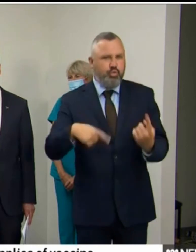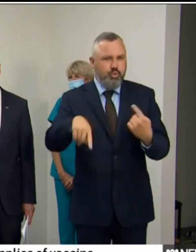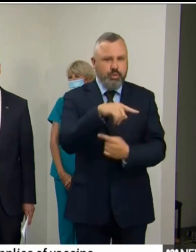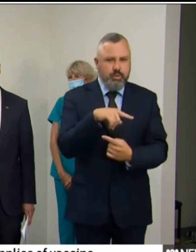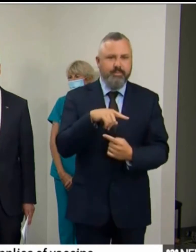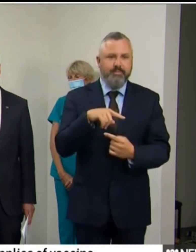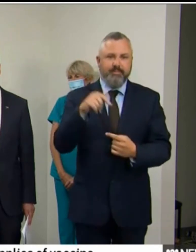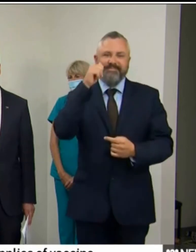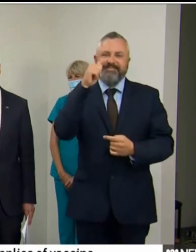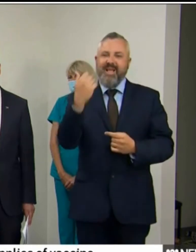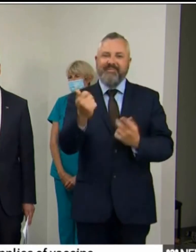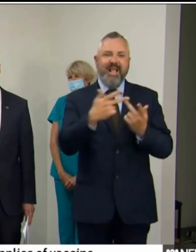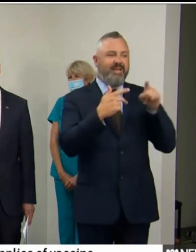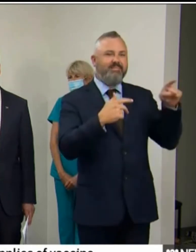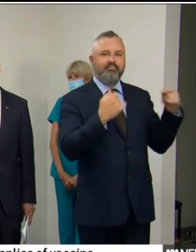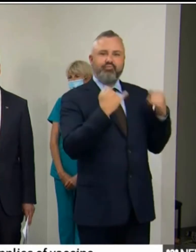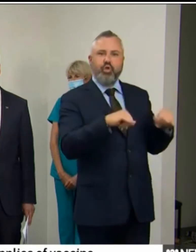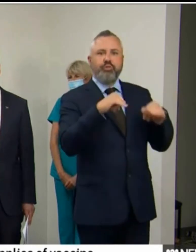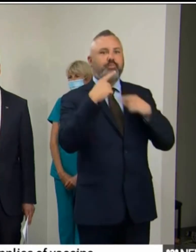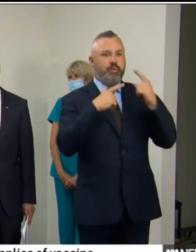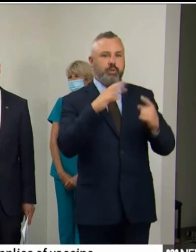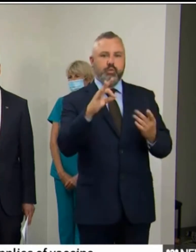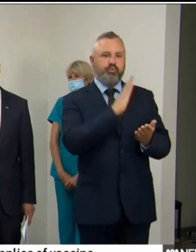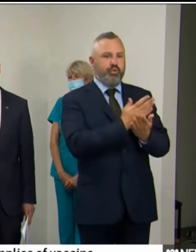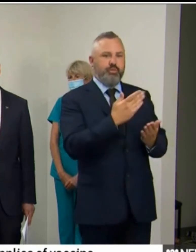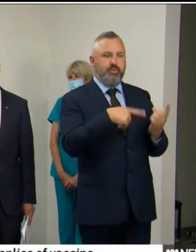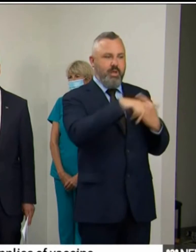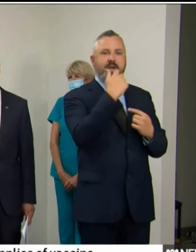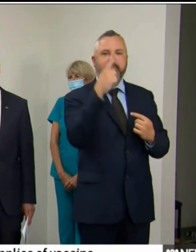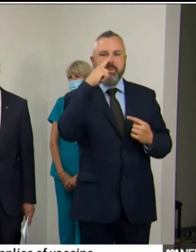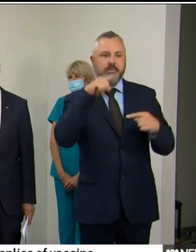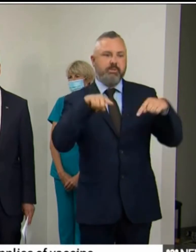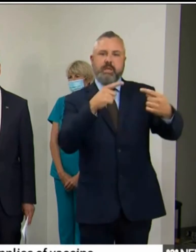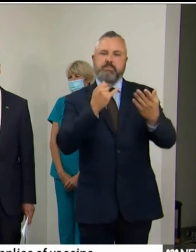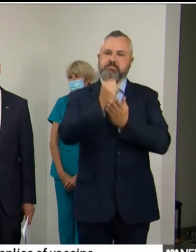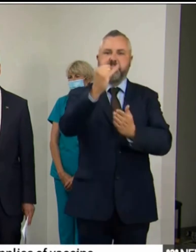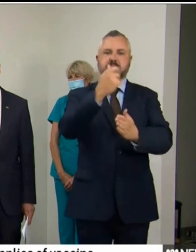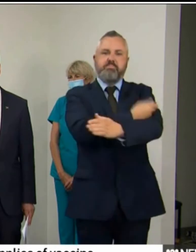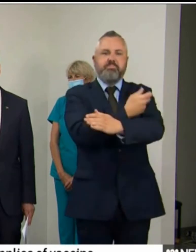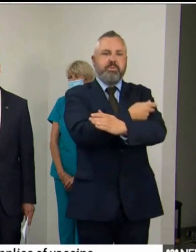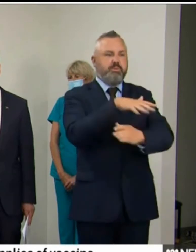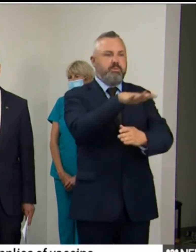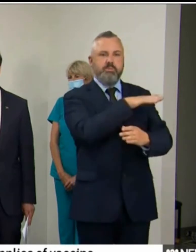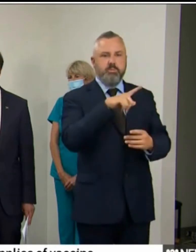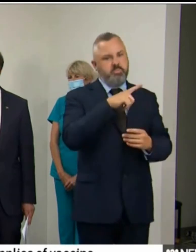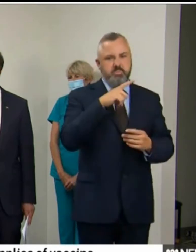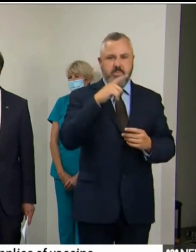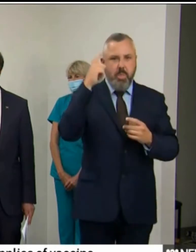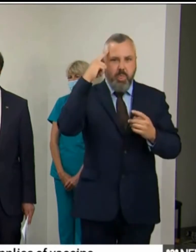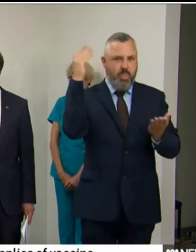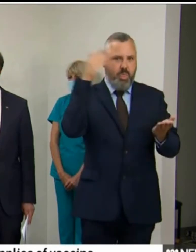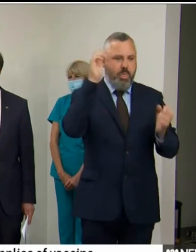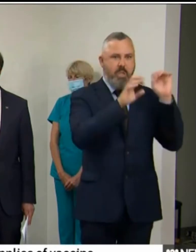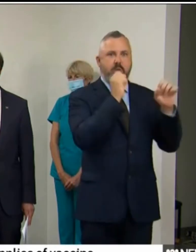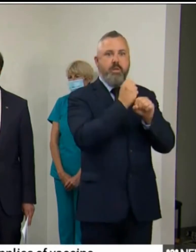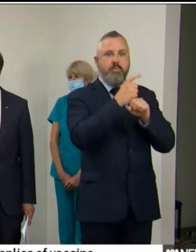simply untrue. Many of the anti-vaxxer conspiracy theories that are out there, you just need to ignore them and get the best advice that you can